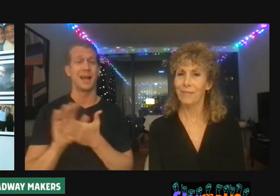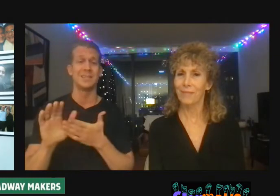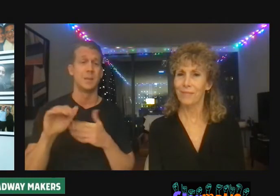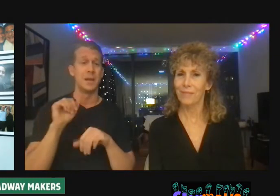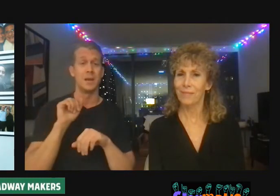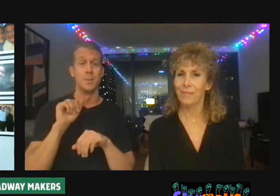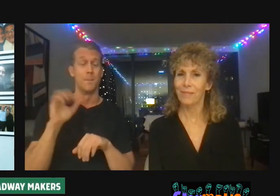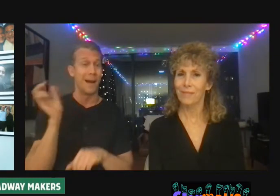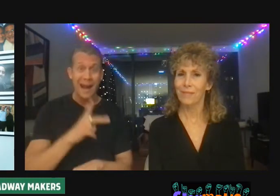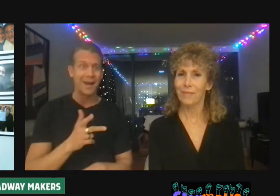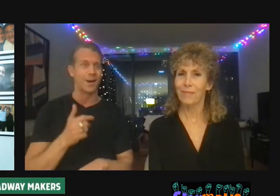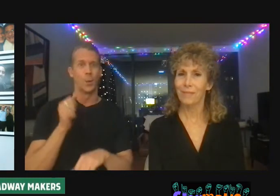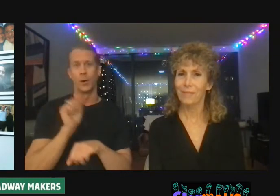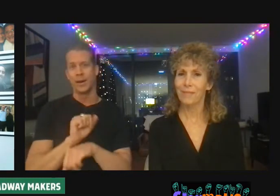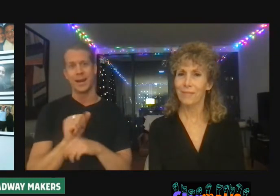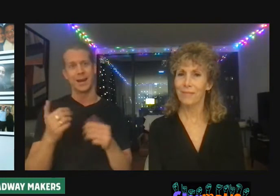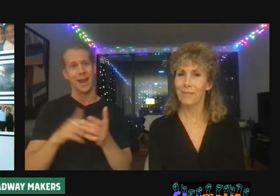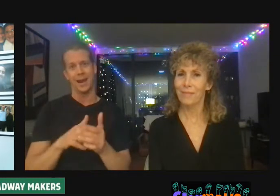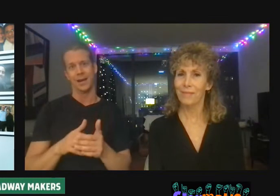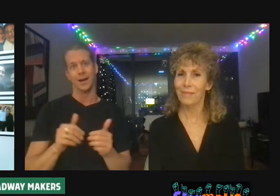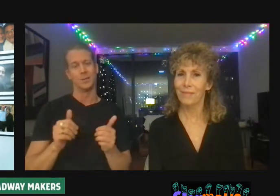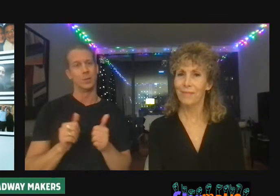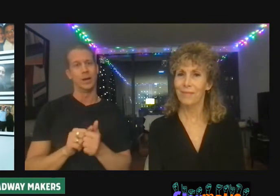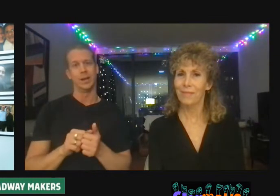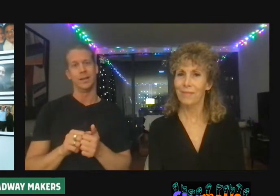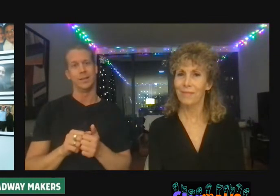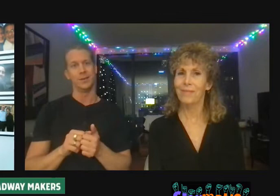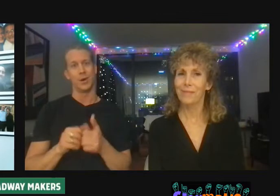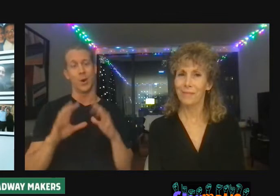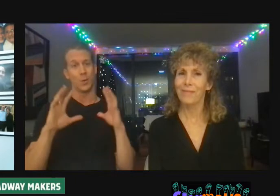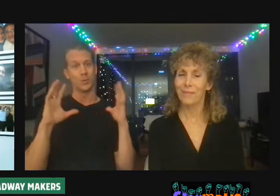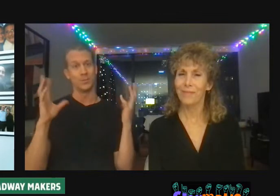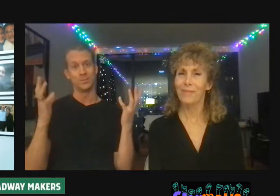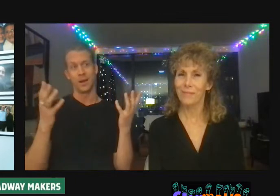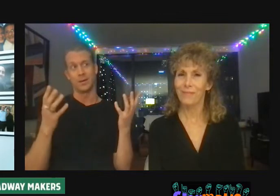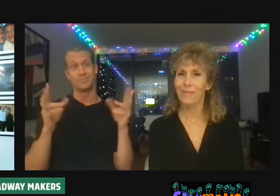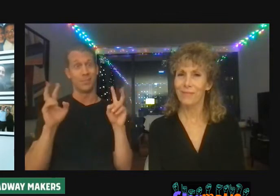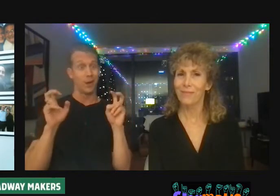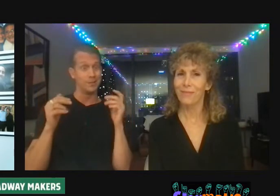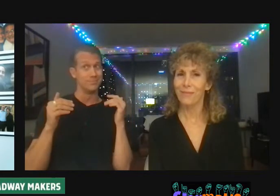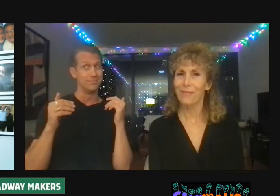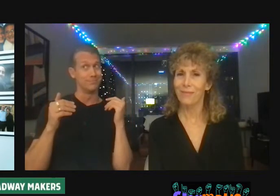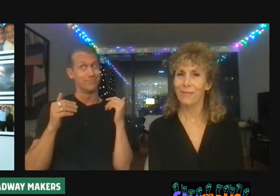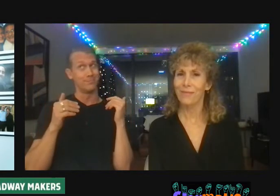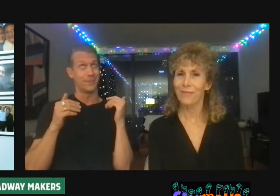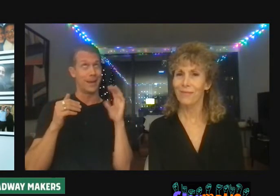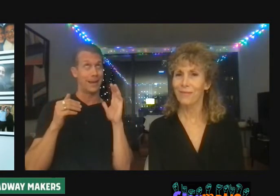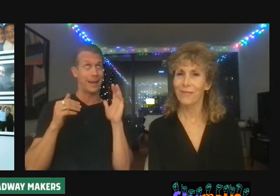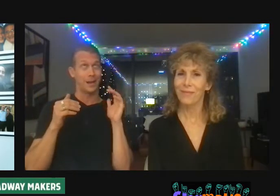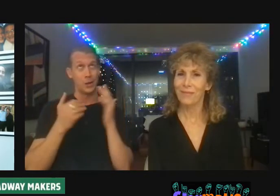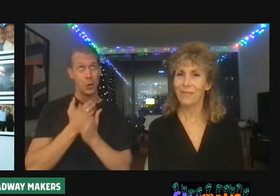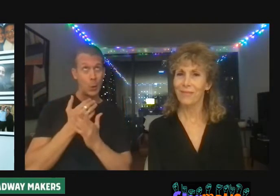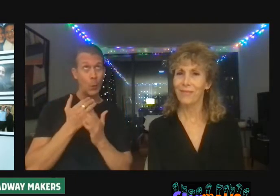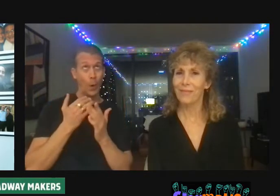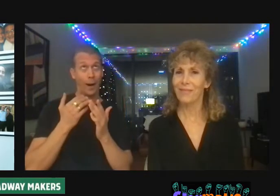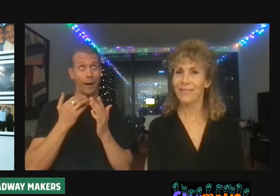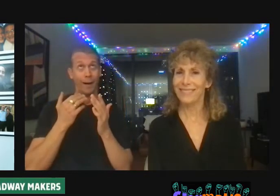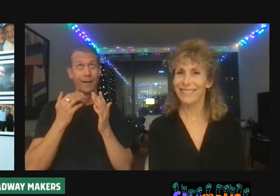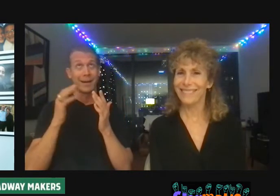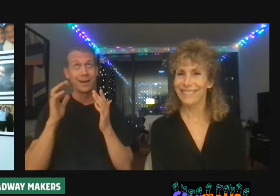it's nice to be back working again with, you know, the